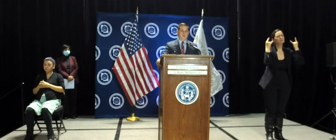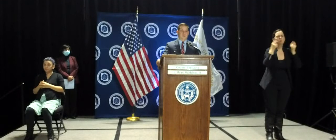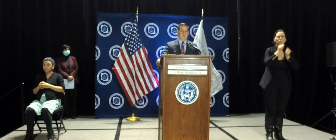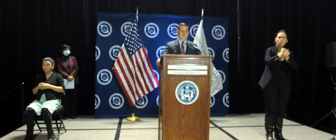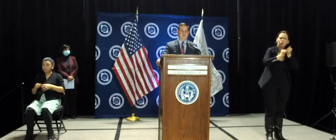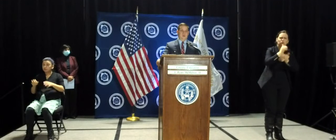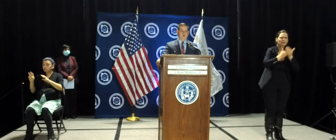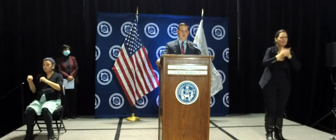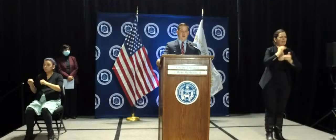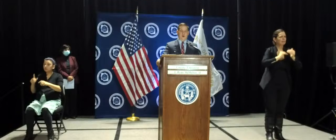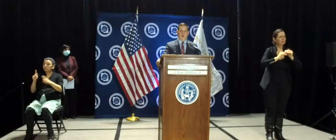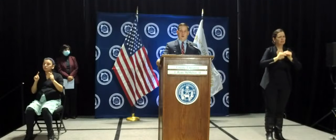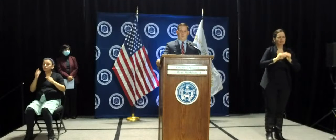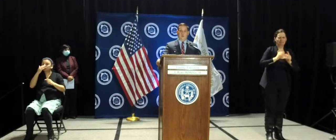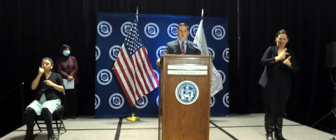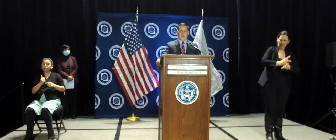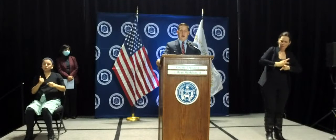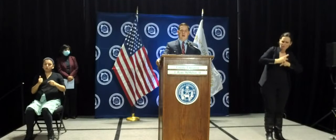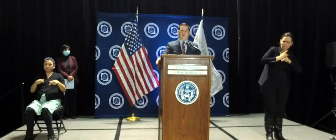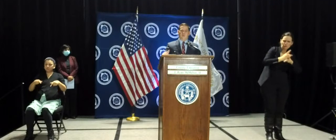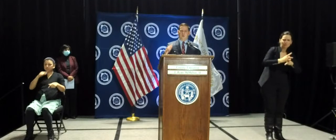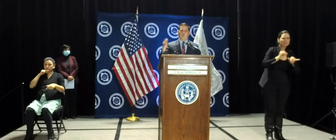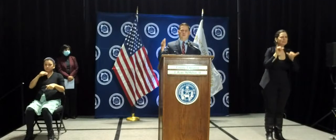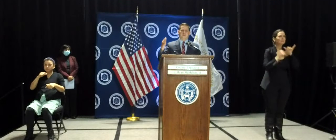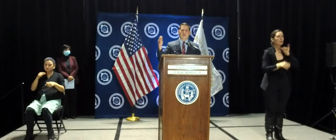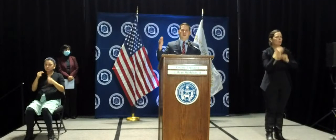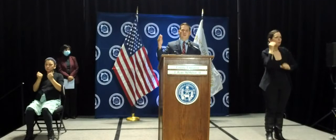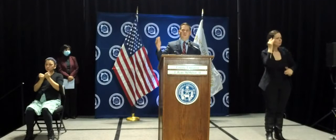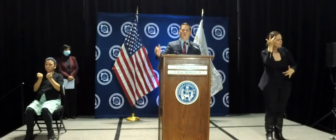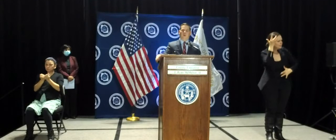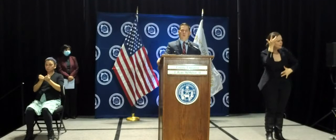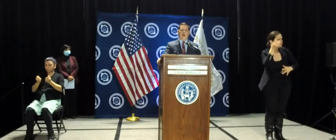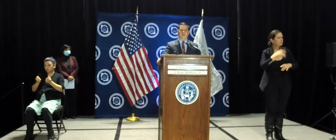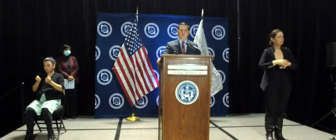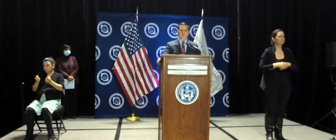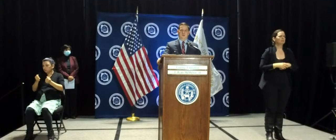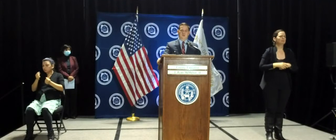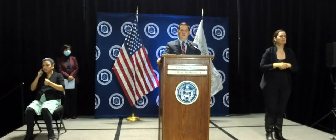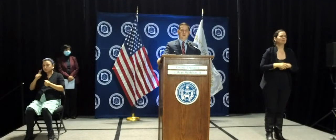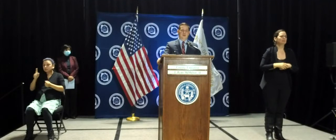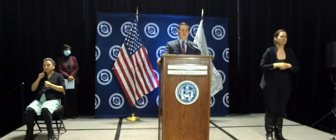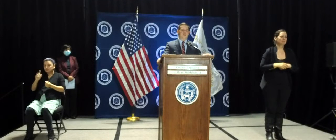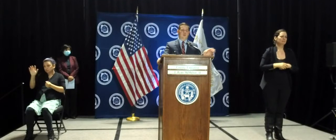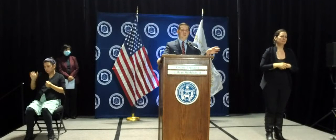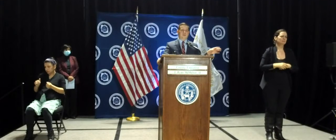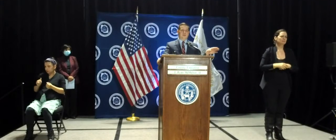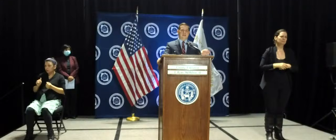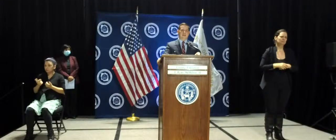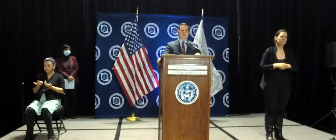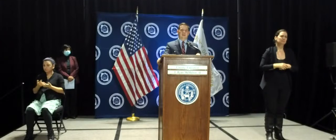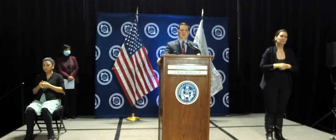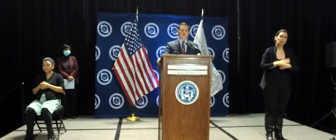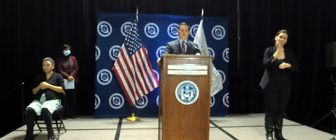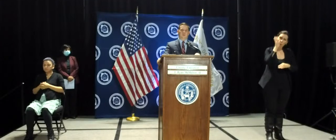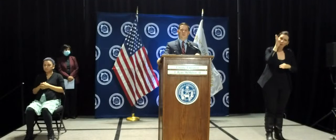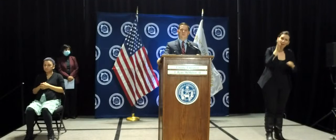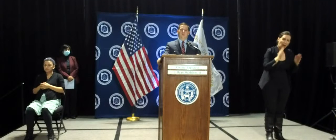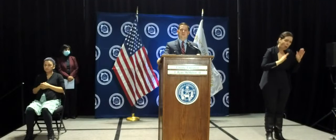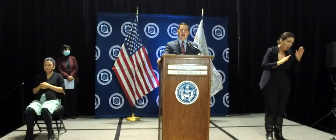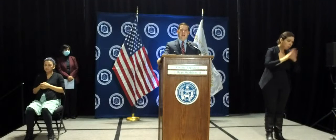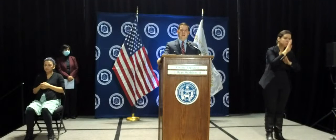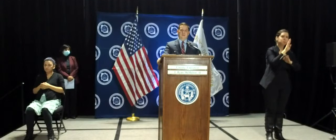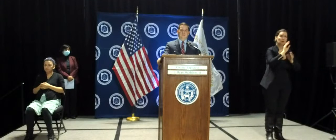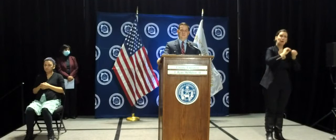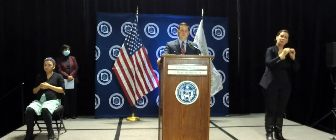A surge scenario higher than what we've seen with more and more hospitalizations is going to lead to